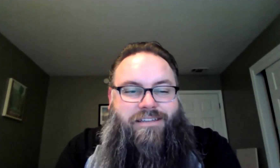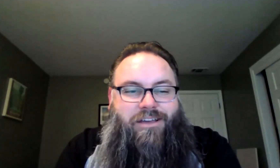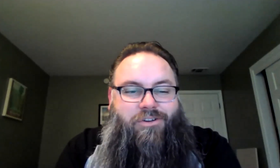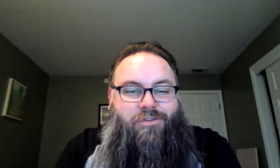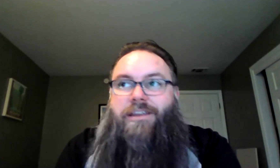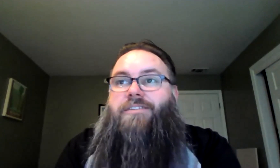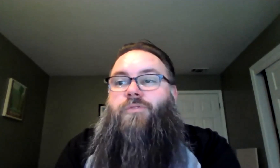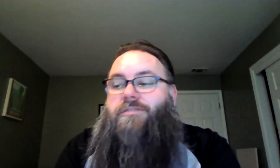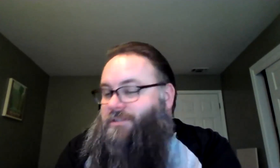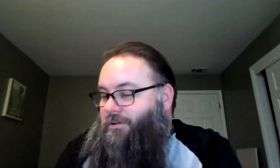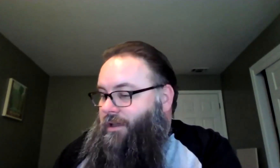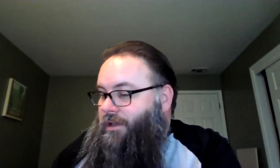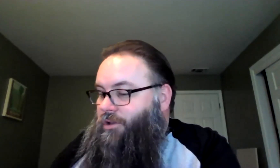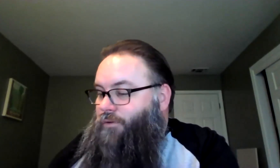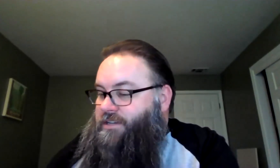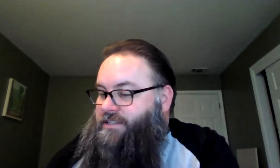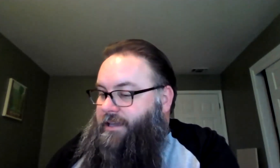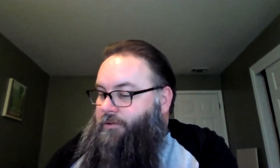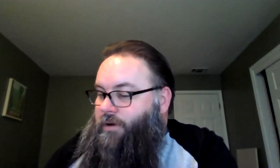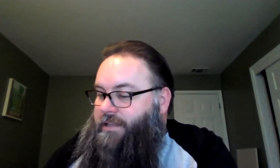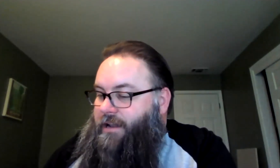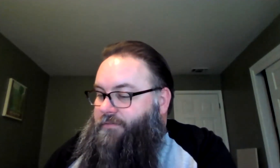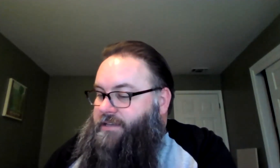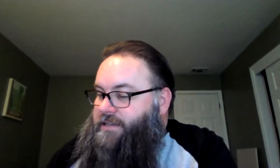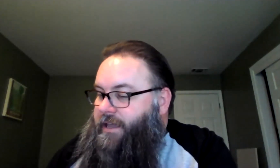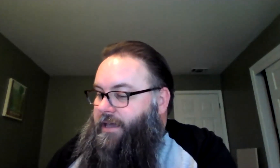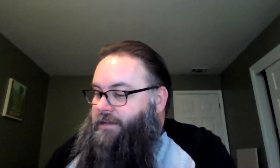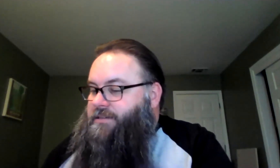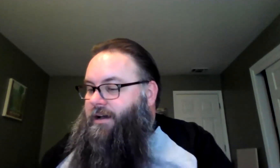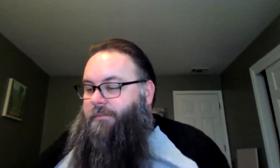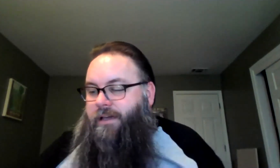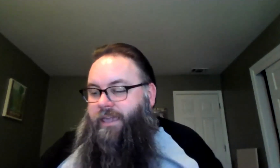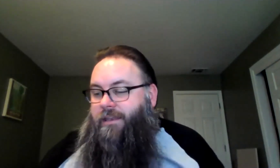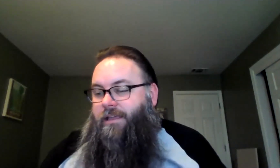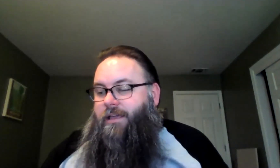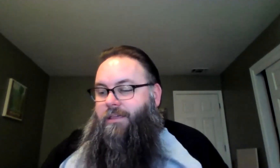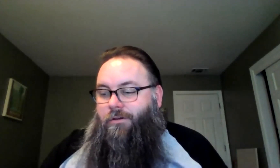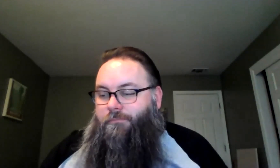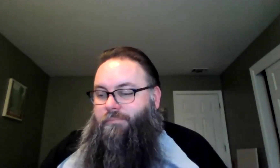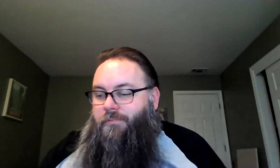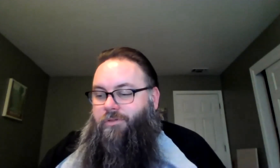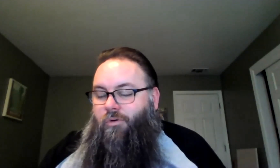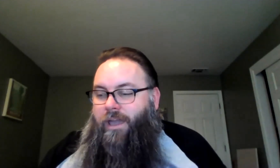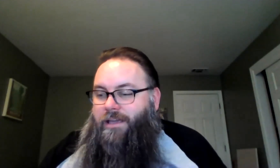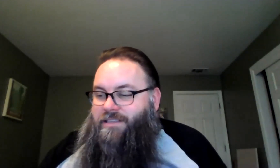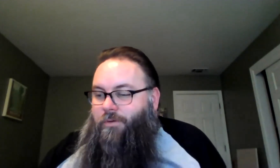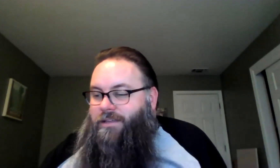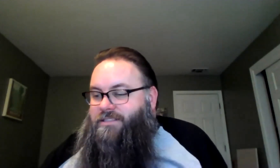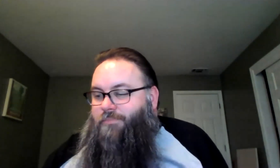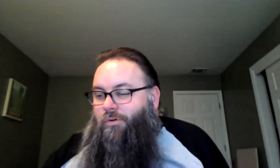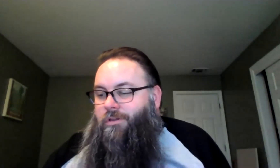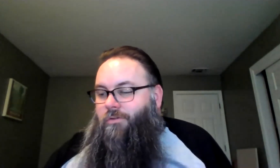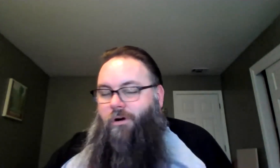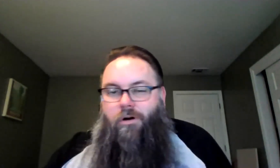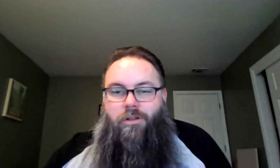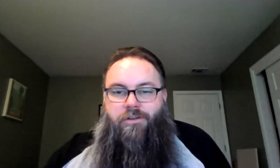see what it looks like down there during the day as well. So look forward to seeing everyone at that event. And again, the ways that we